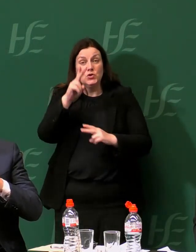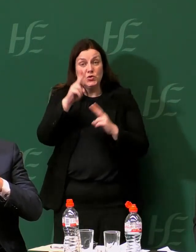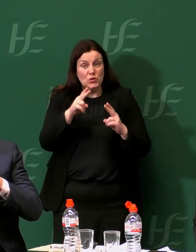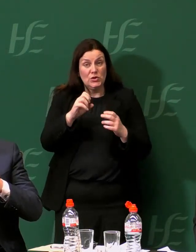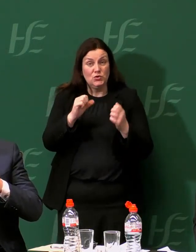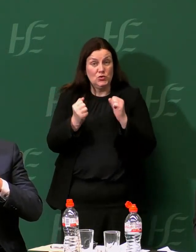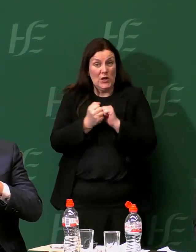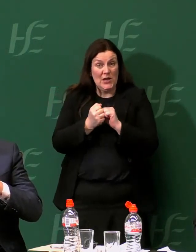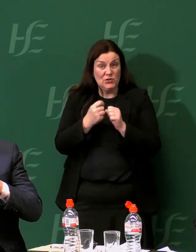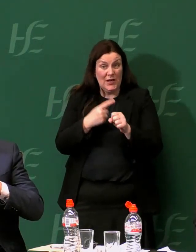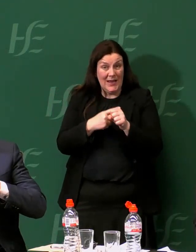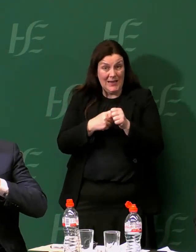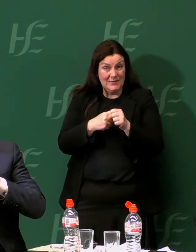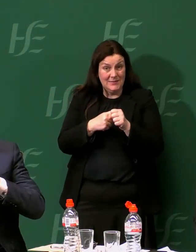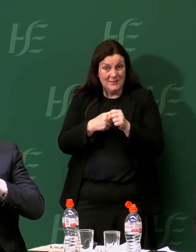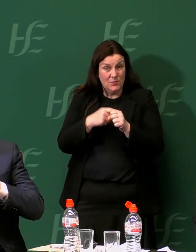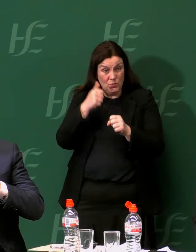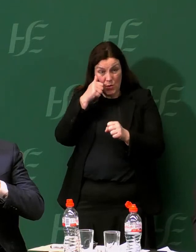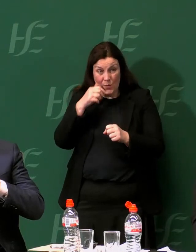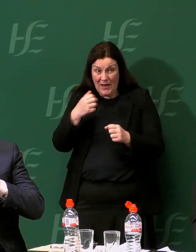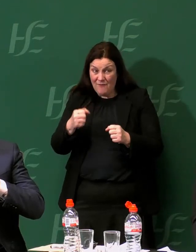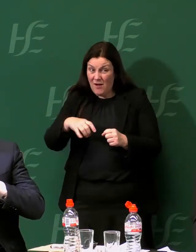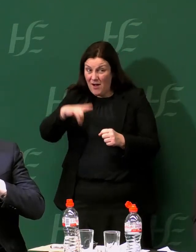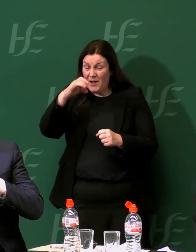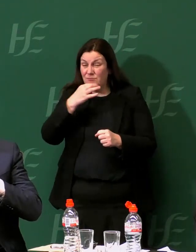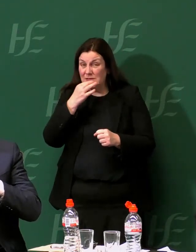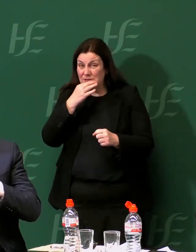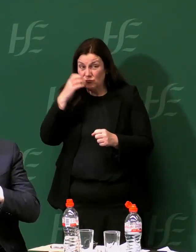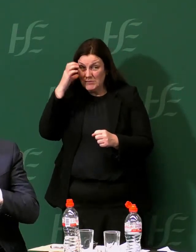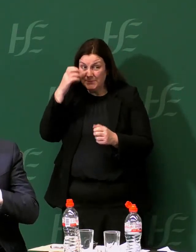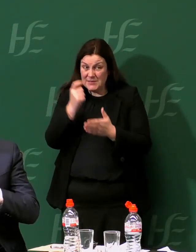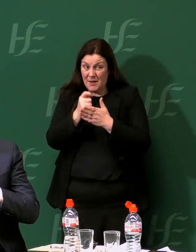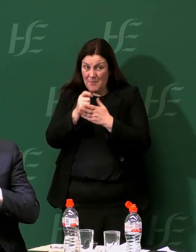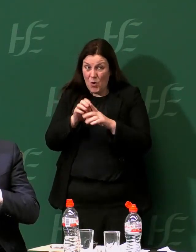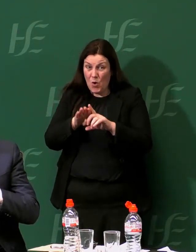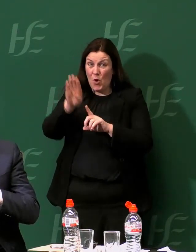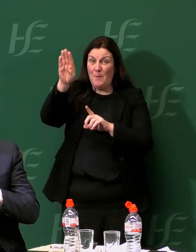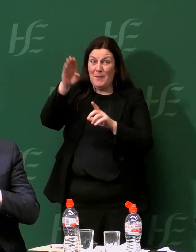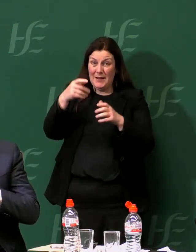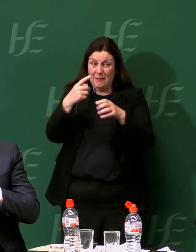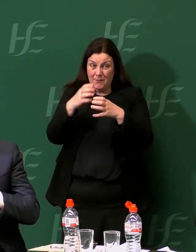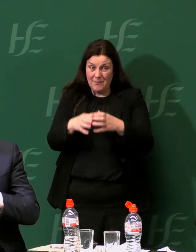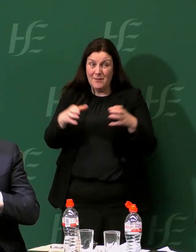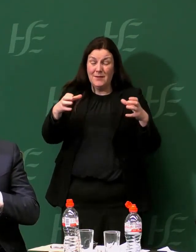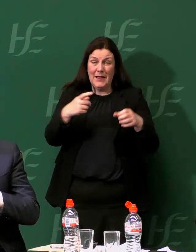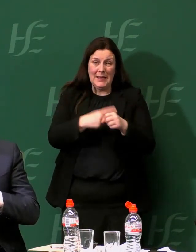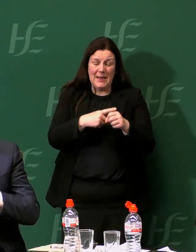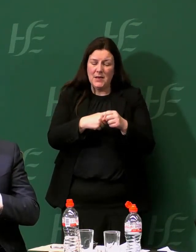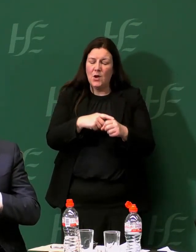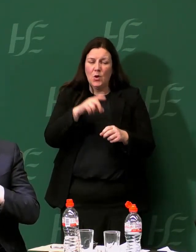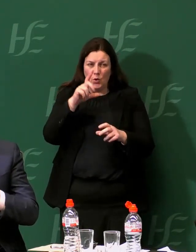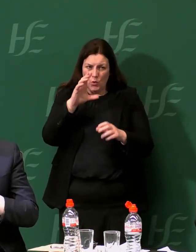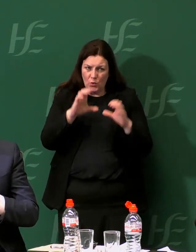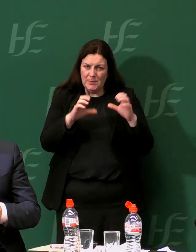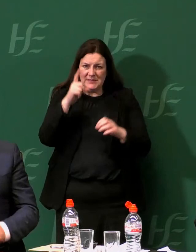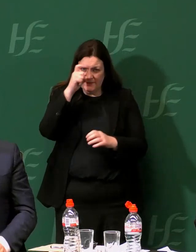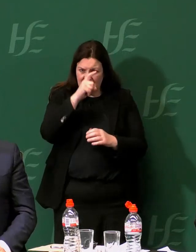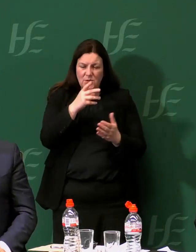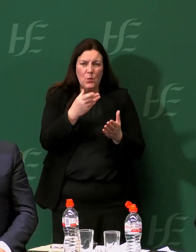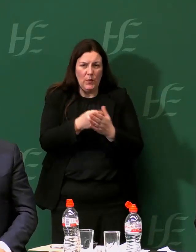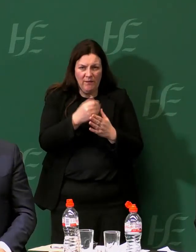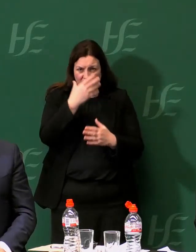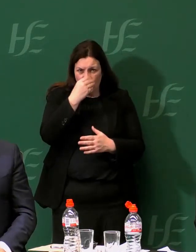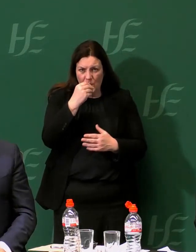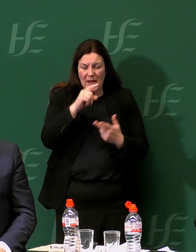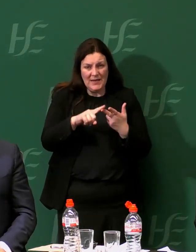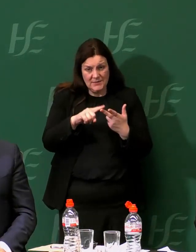at a period that we know is high risk, around Christmas, this could be a really difficult winter for us, along with the flu and along with the unknown